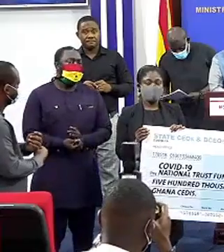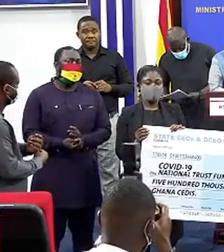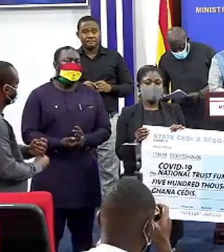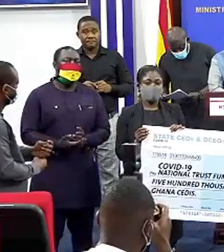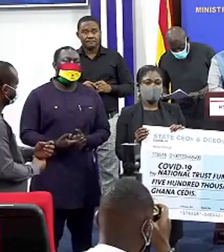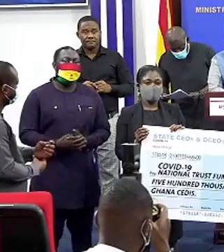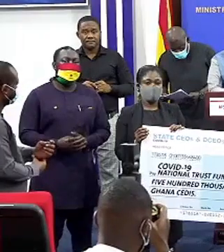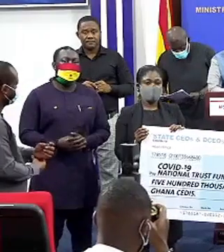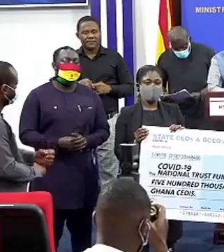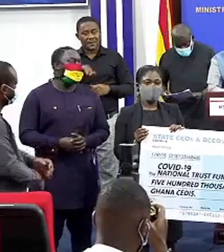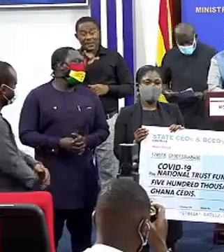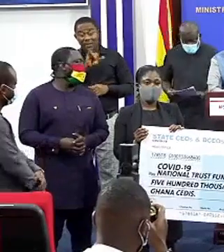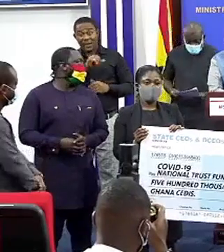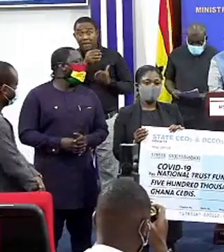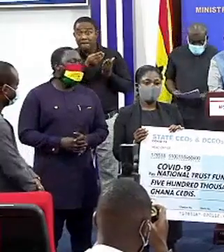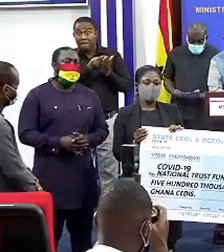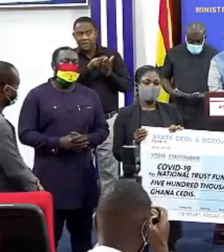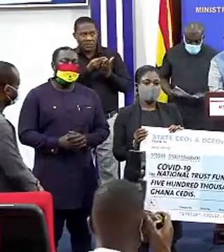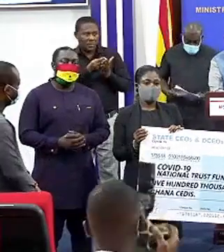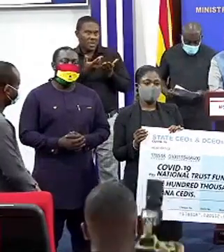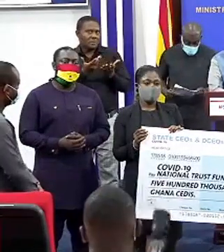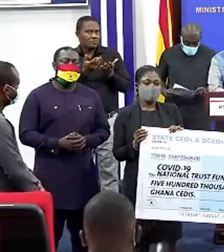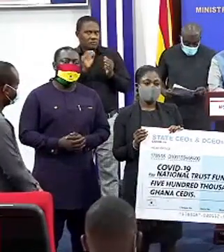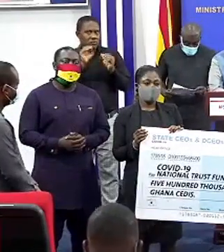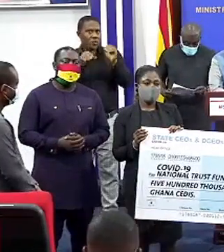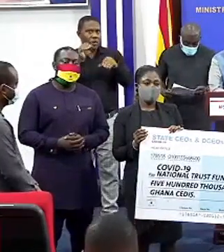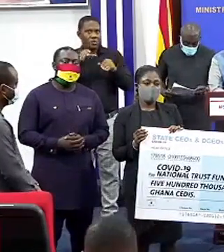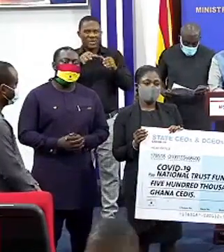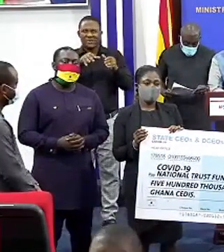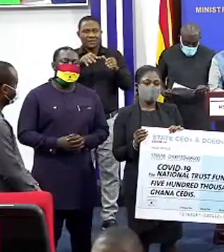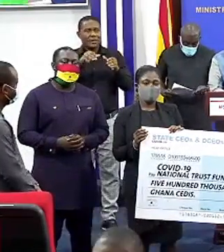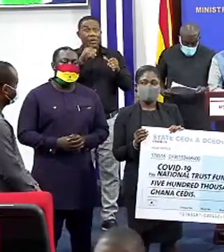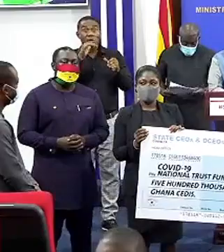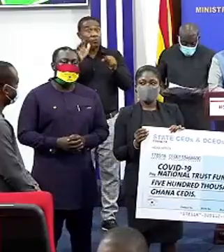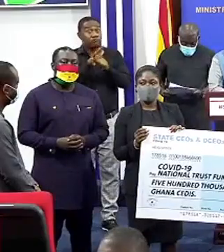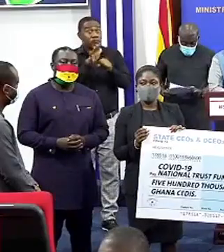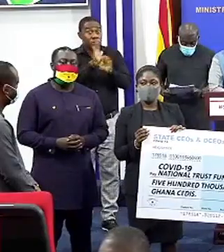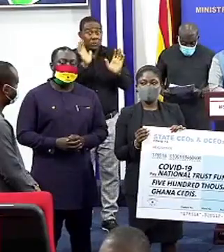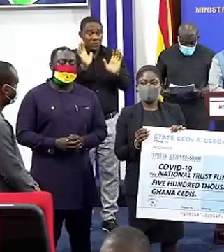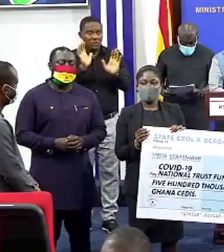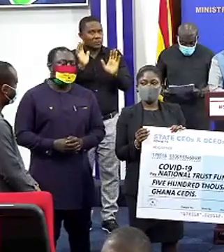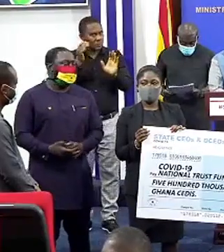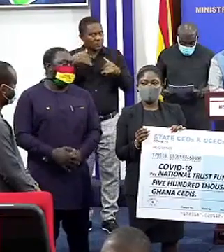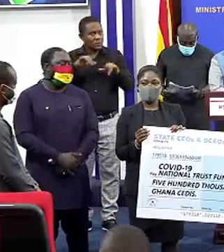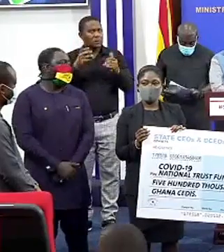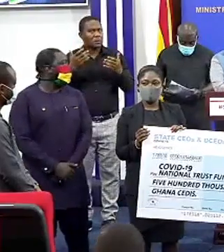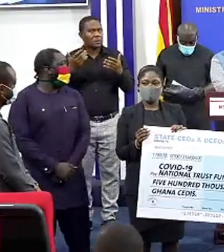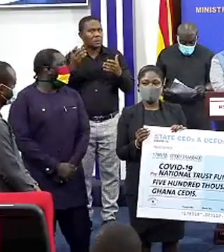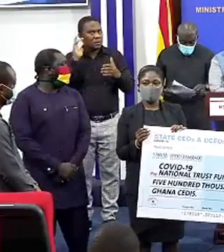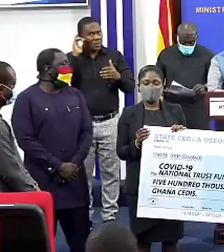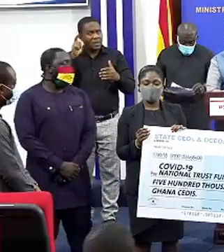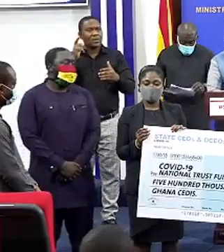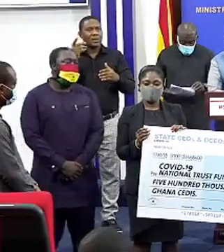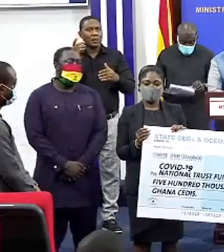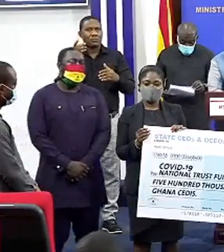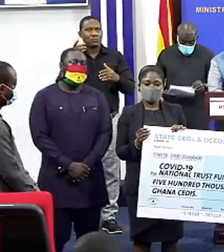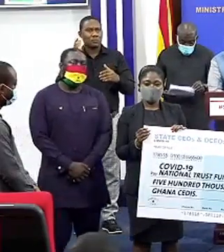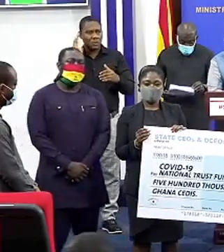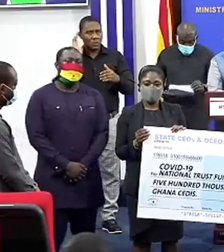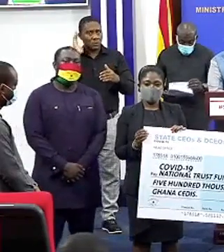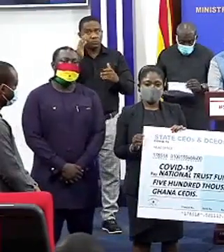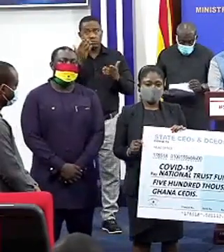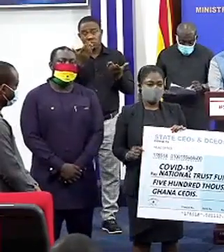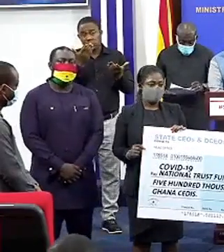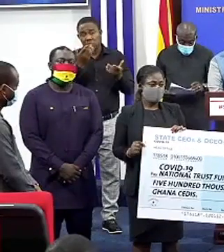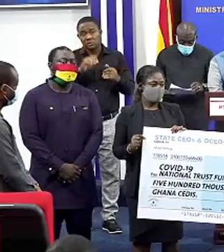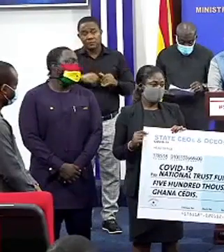an initial contribution. We still have a way to go. And under what